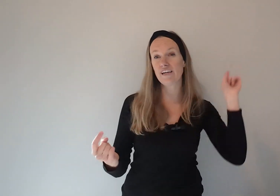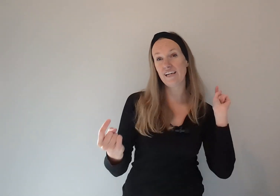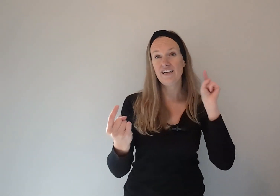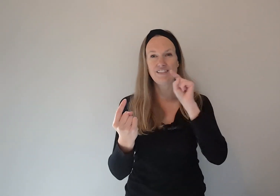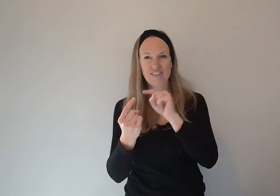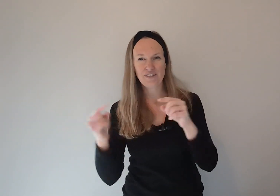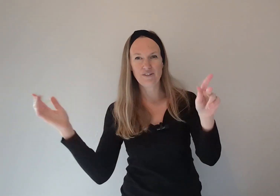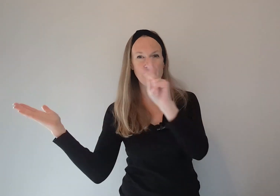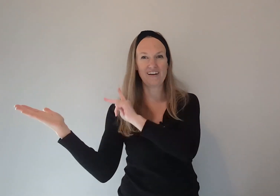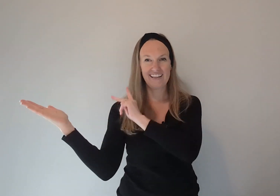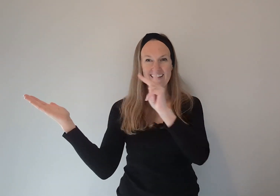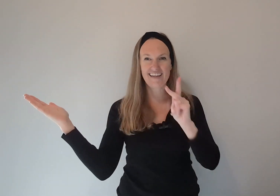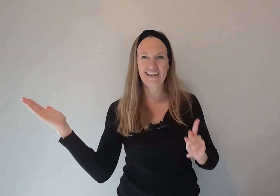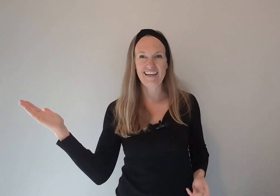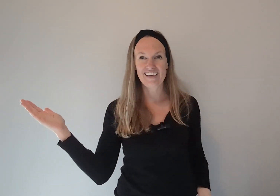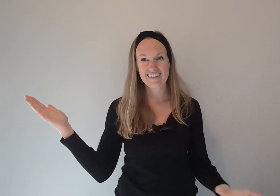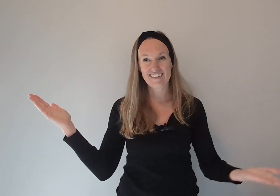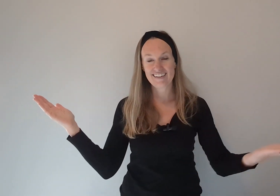glory to the king.